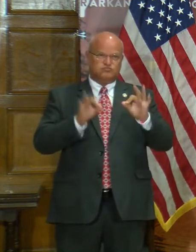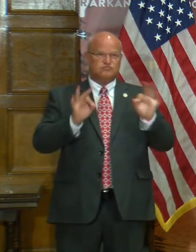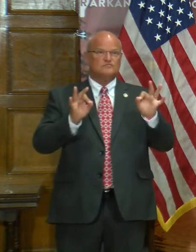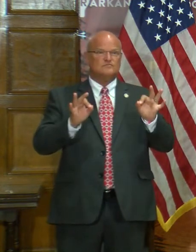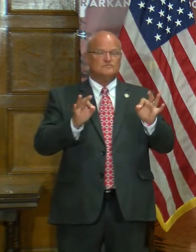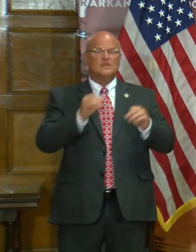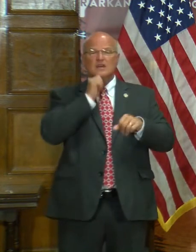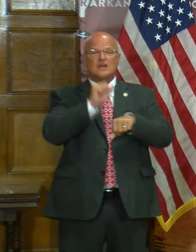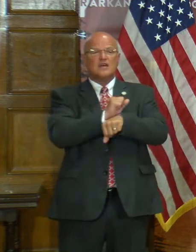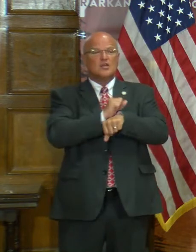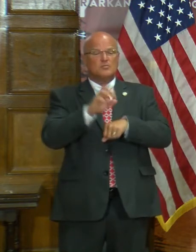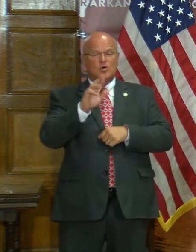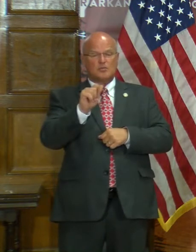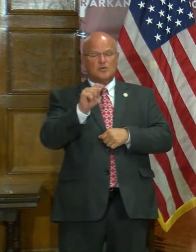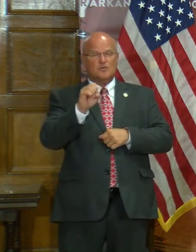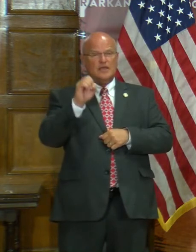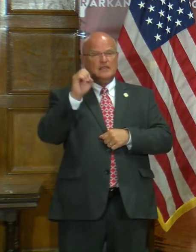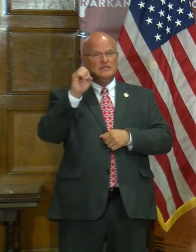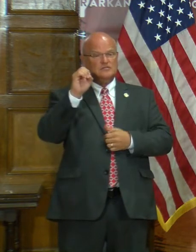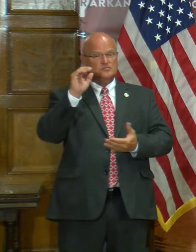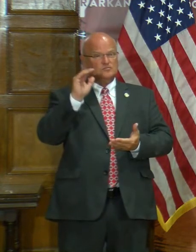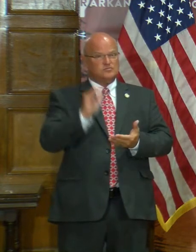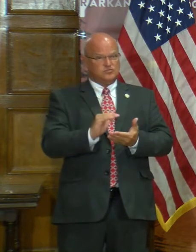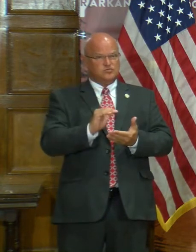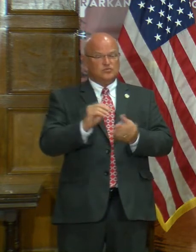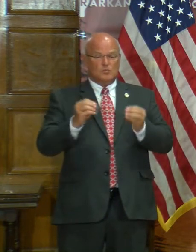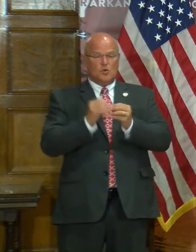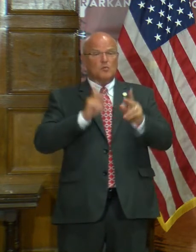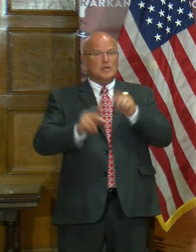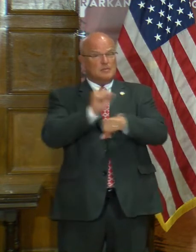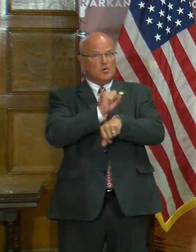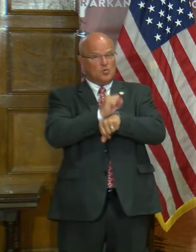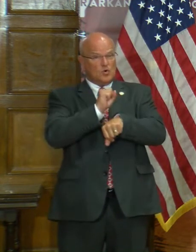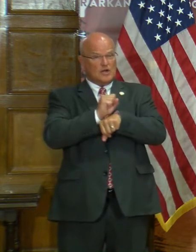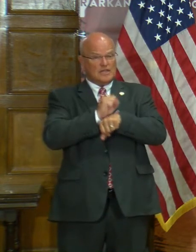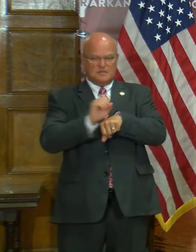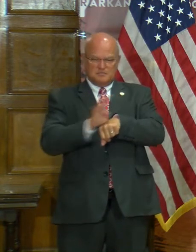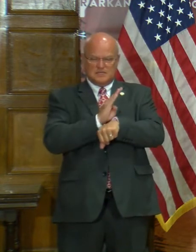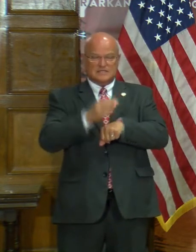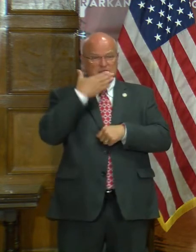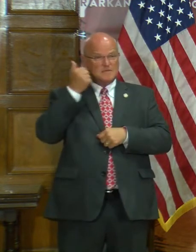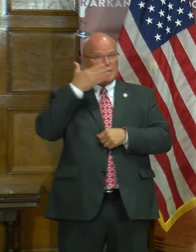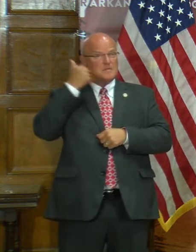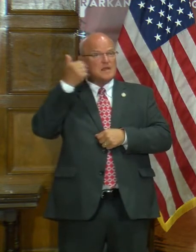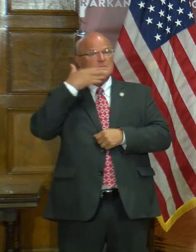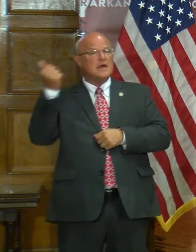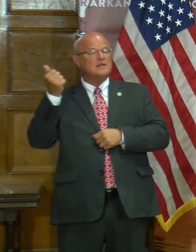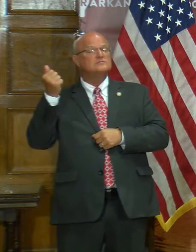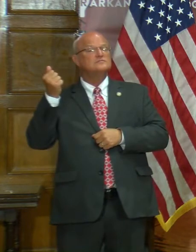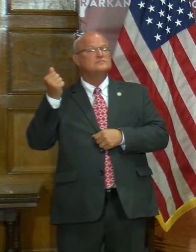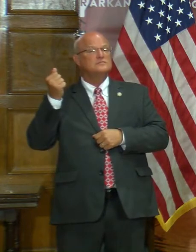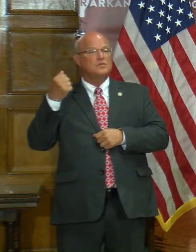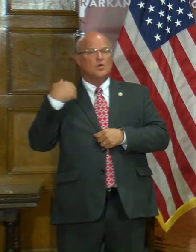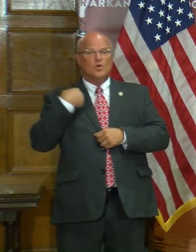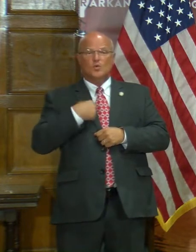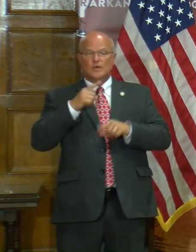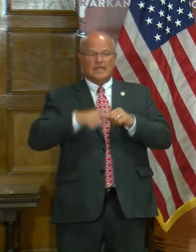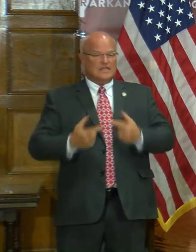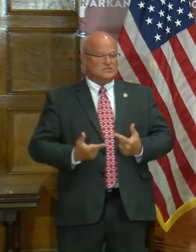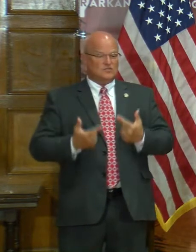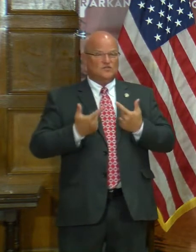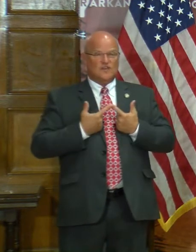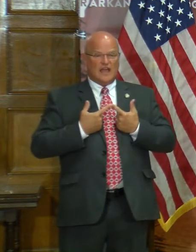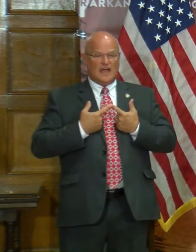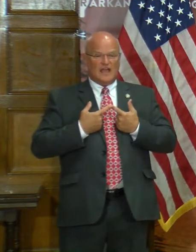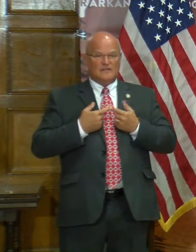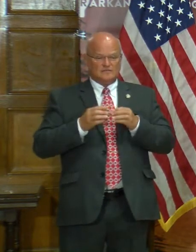our unemployment rate is dropping, more people are working, our businesses are doing better. We can't survive as an